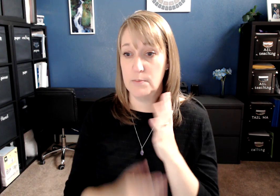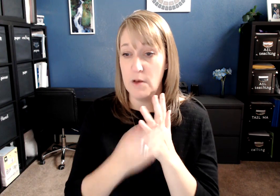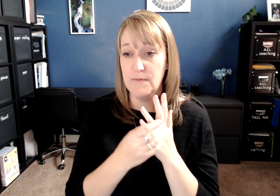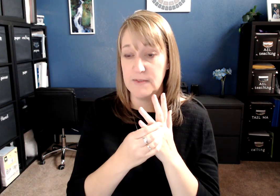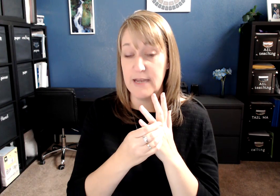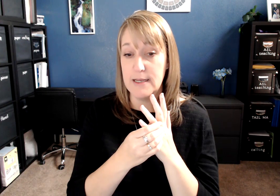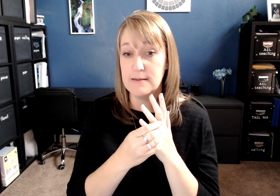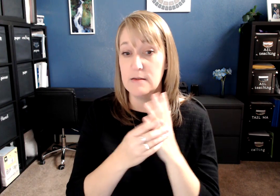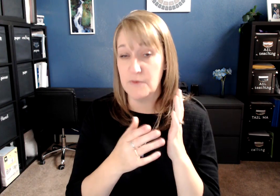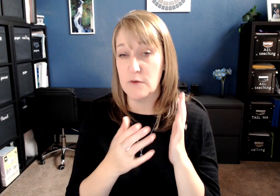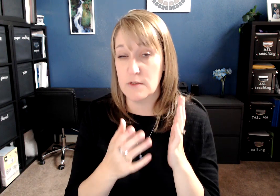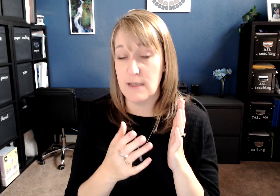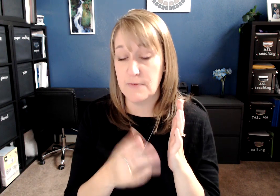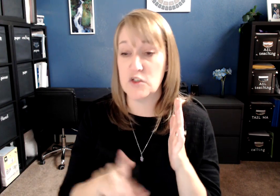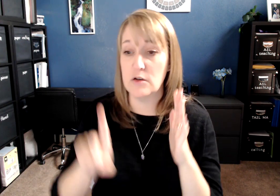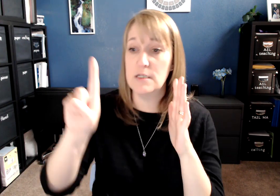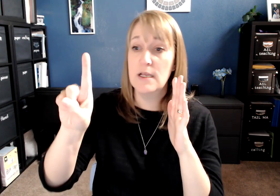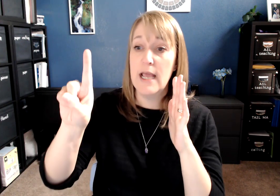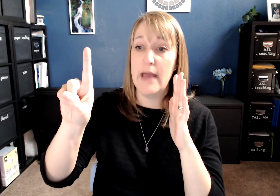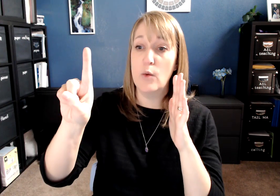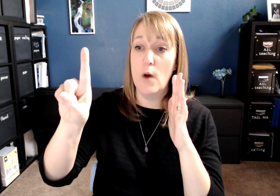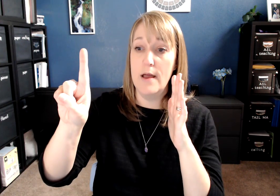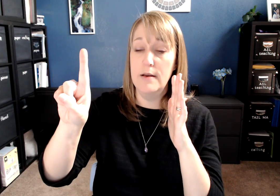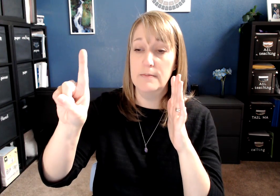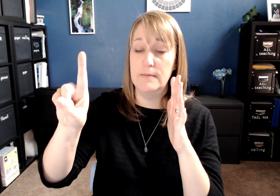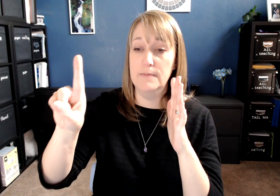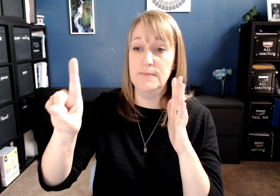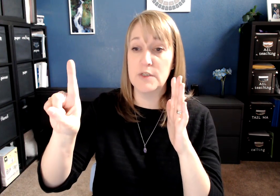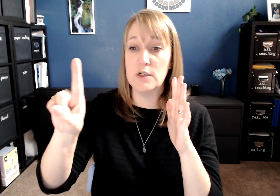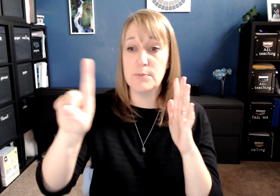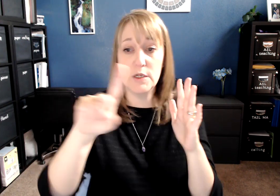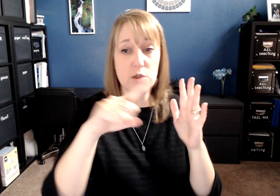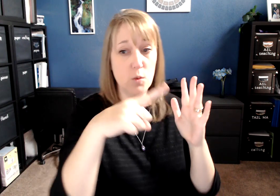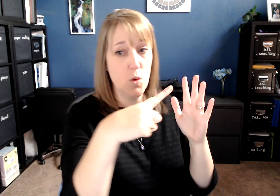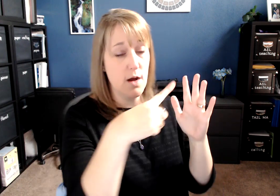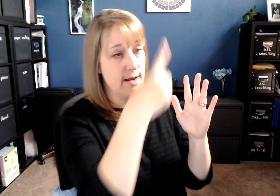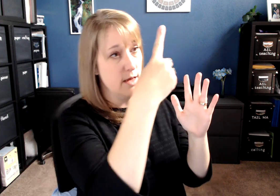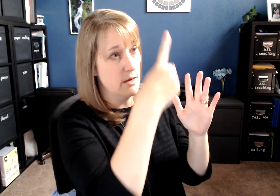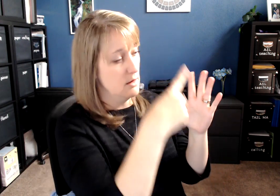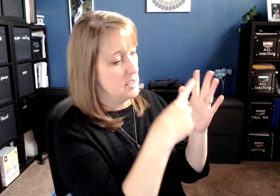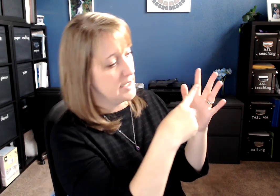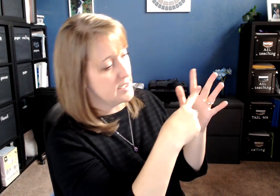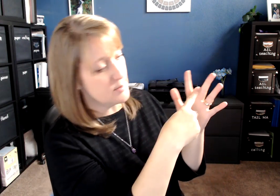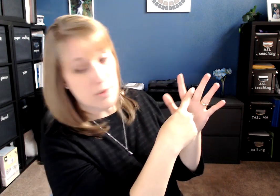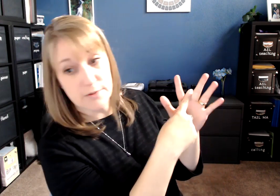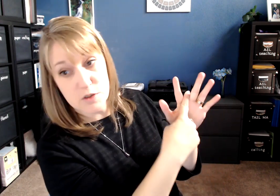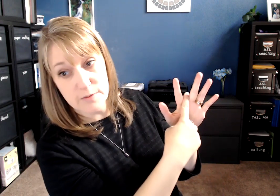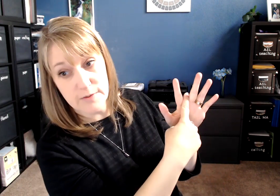palm sideways for the sign for start and a one. You're going to put your one in between your first two fingers